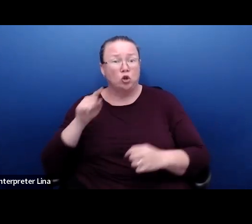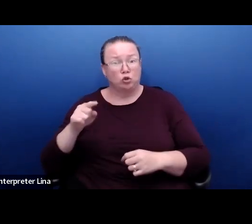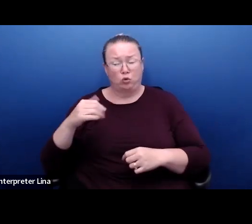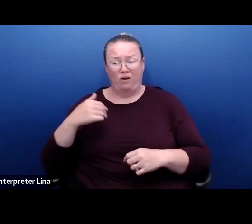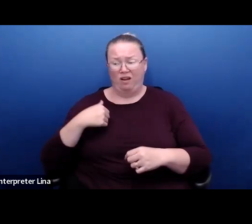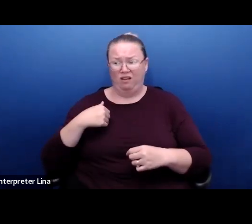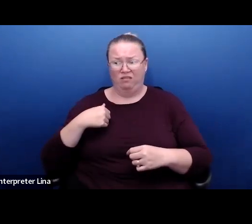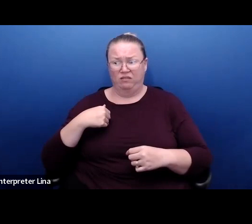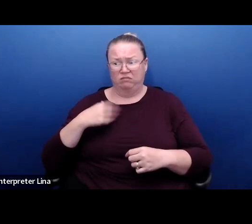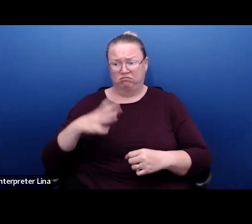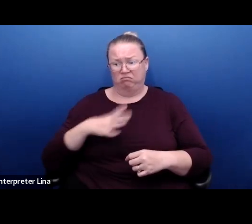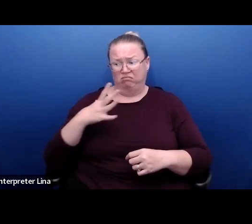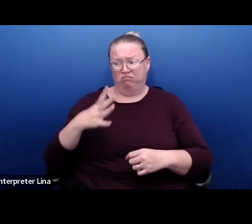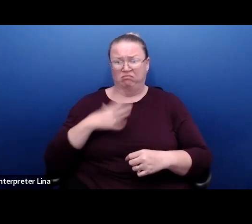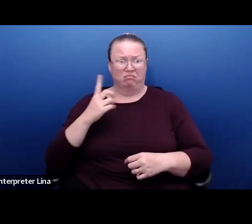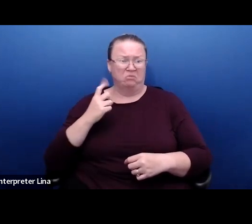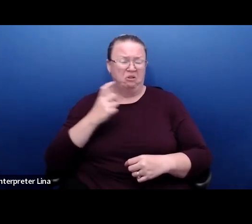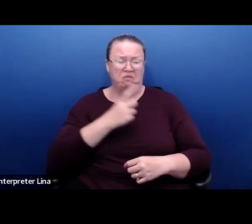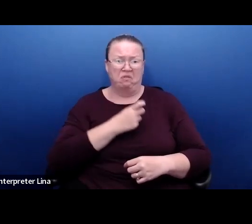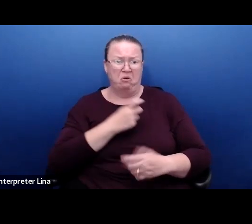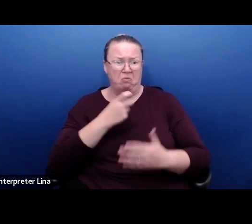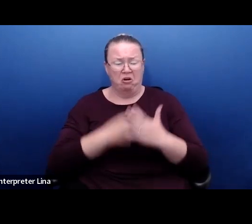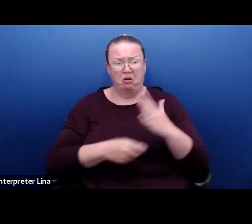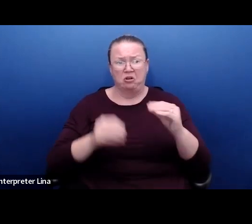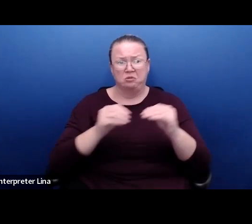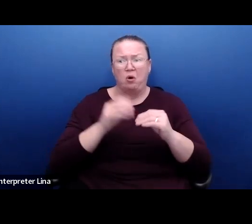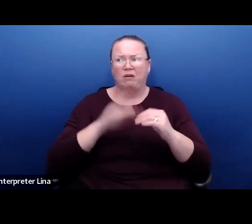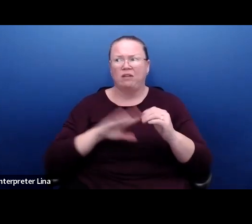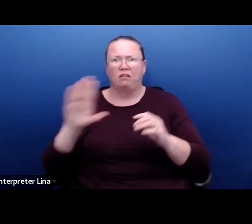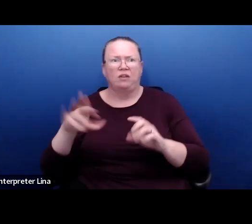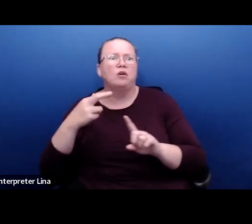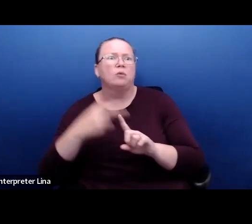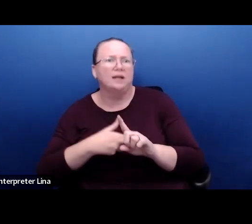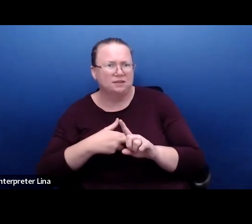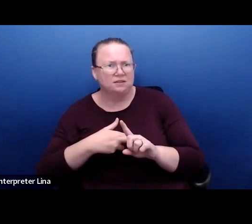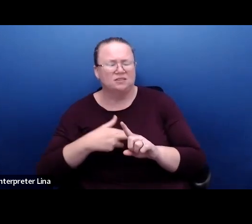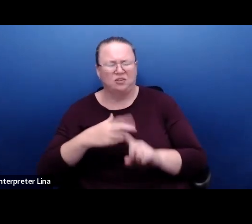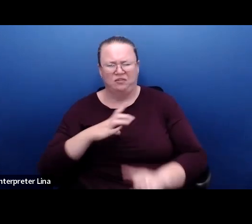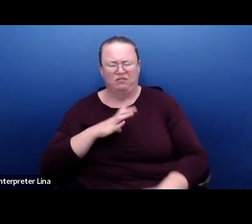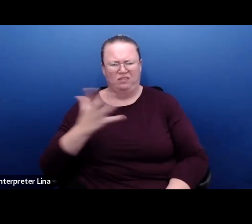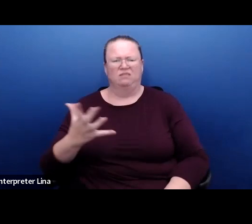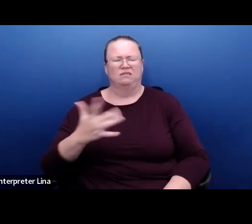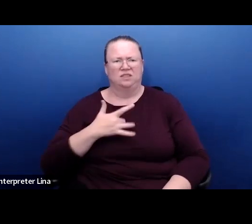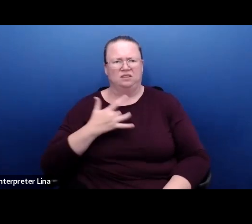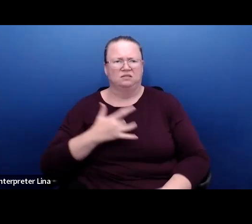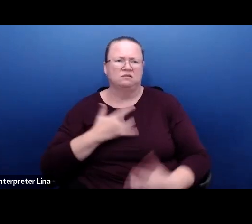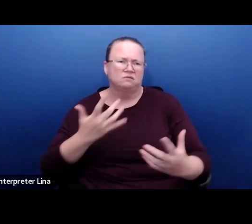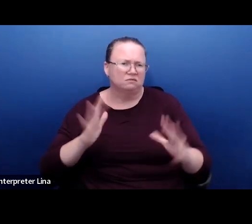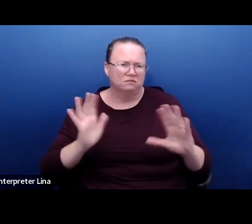like fancy perfume thing that costs more than their rent. It just sets up a divide.